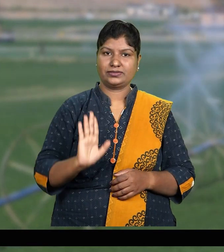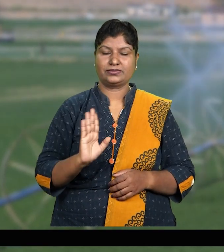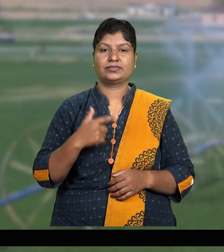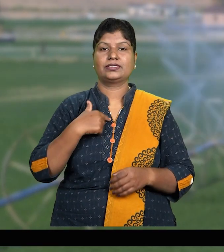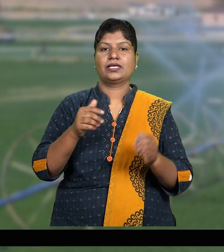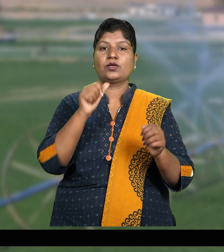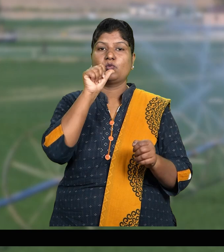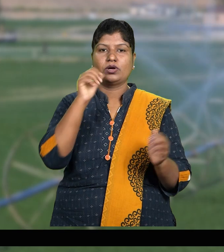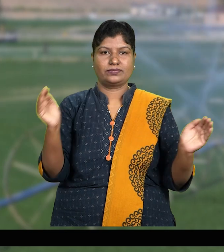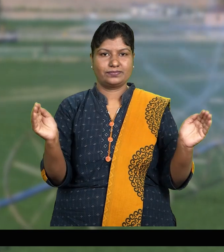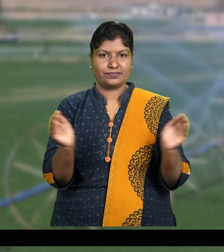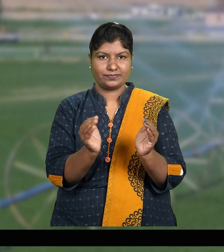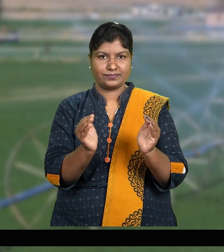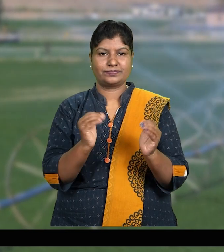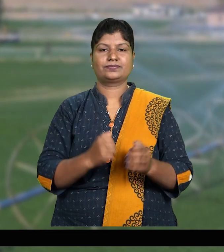ponds,